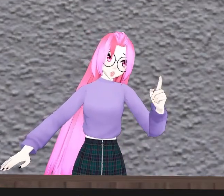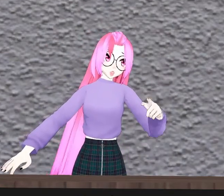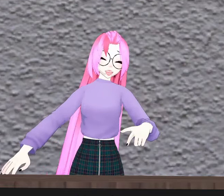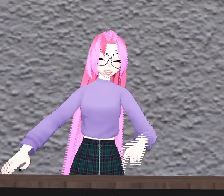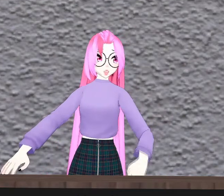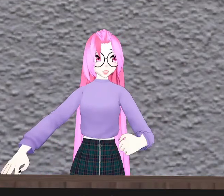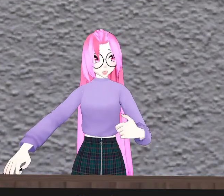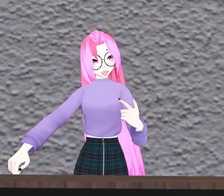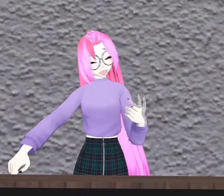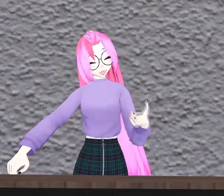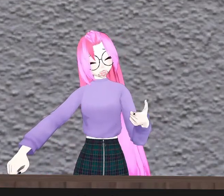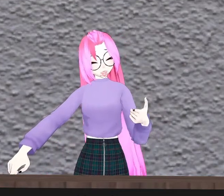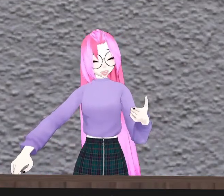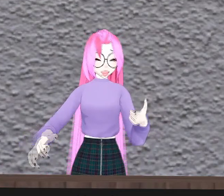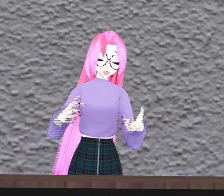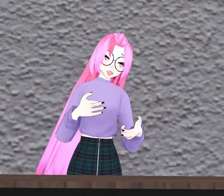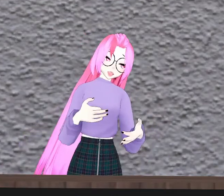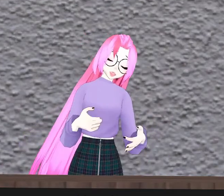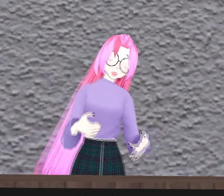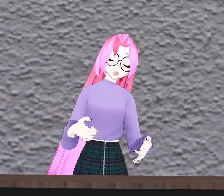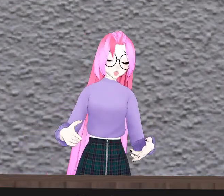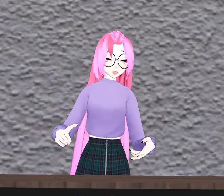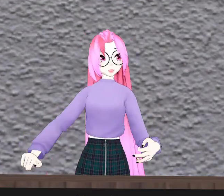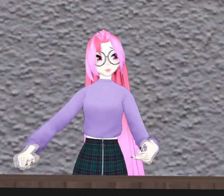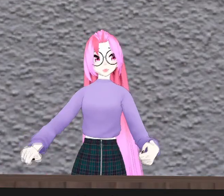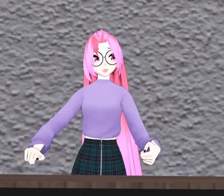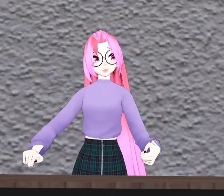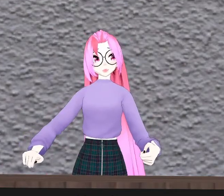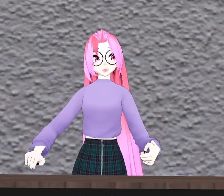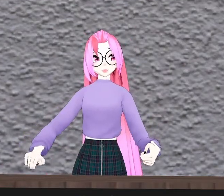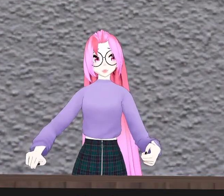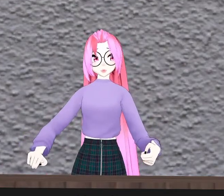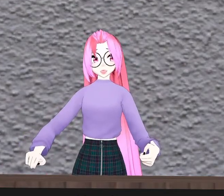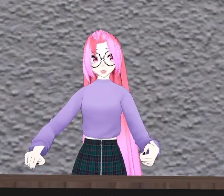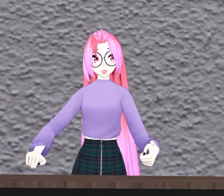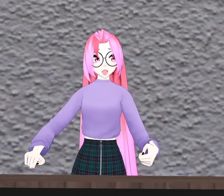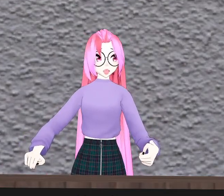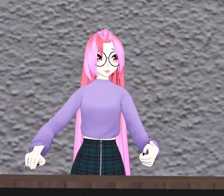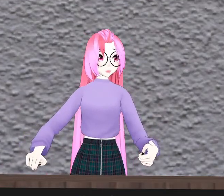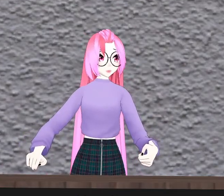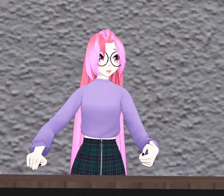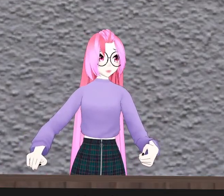that point, I would say, can you show me how to sign approve? And they'll be like,